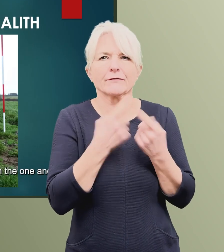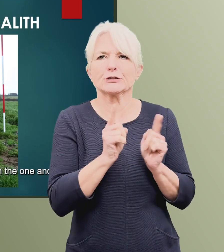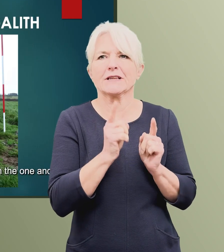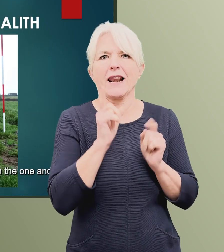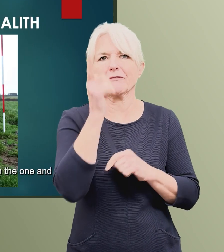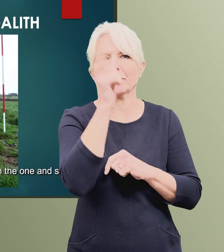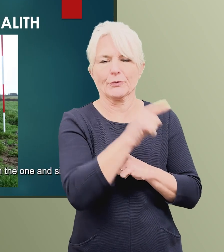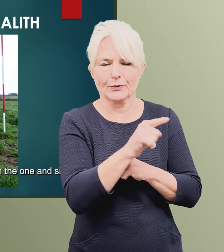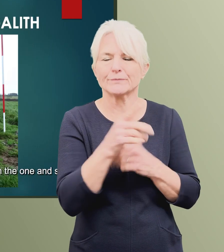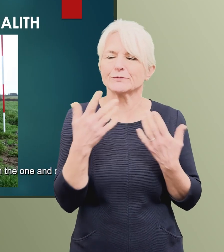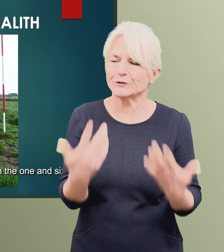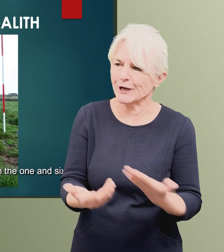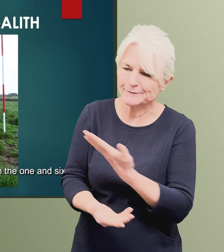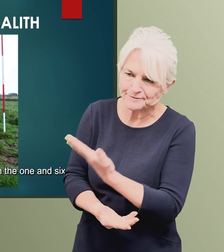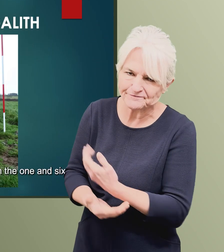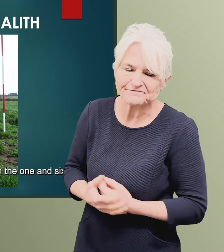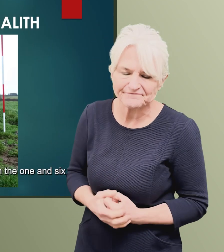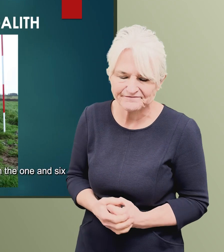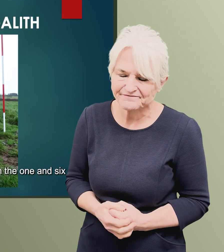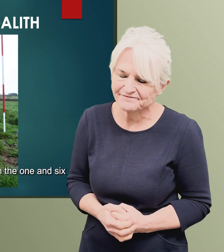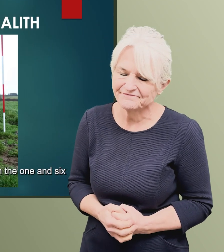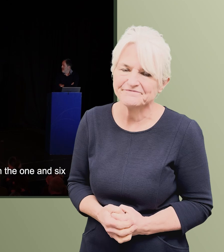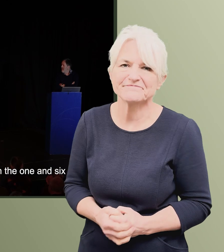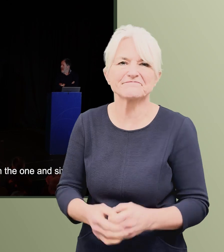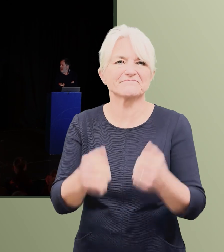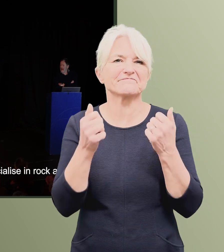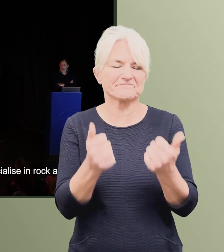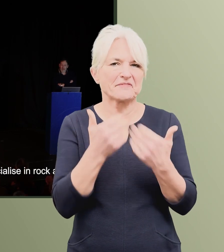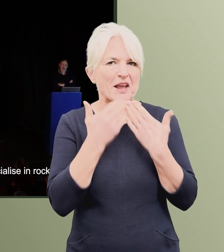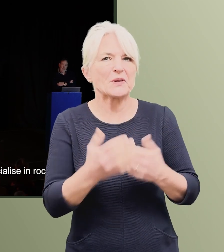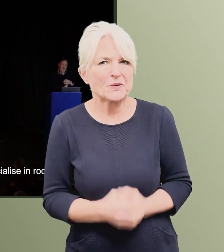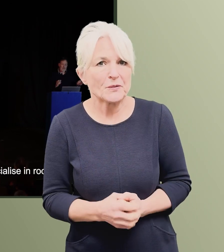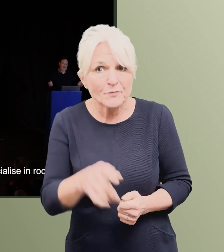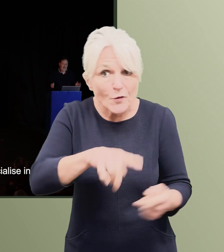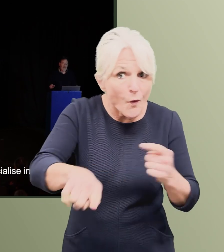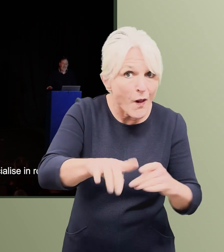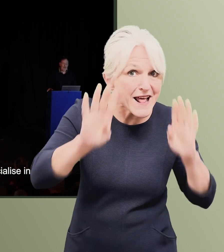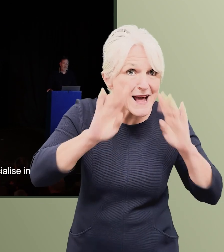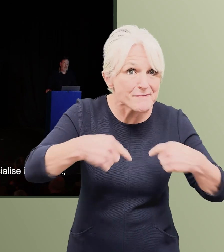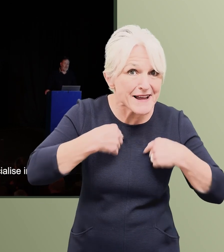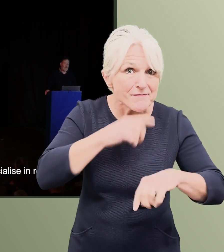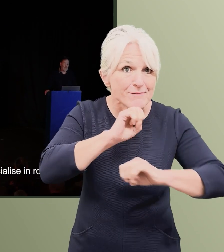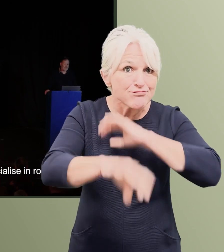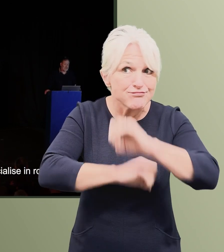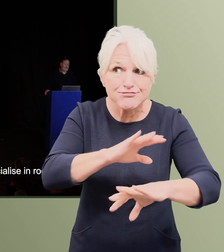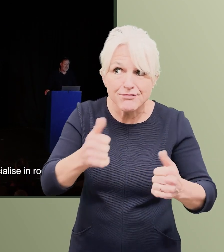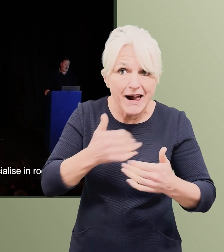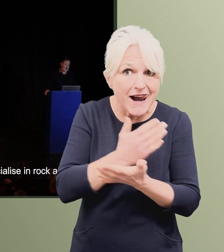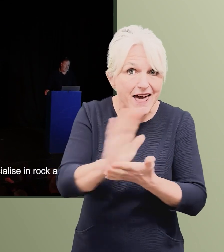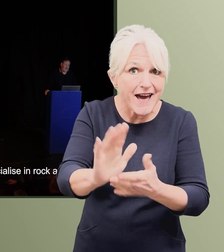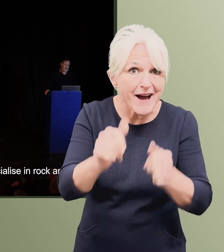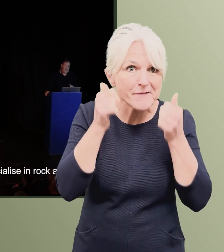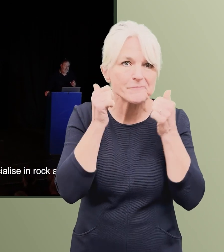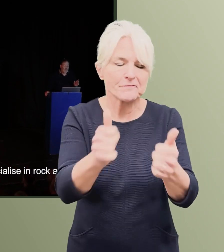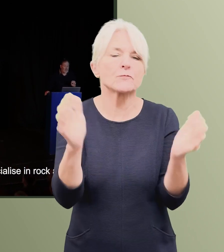Can you all hear me? The 1 and 6 pennies at the back. Excellent, right. Well, I'm a prehistorian, but I specialise in